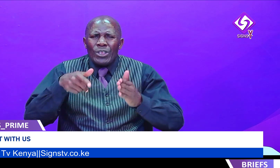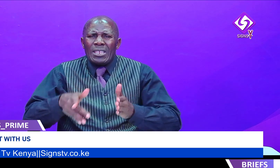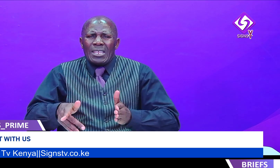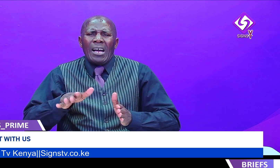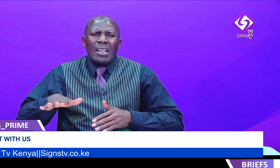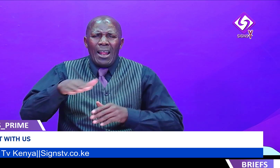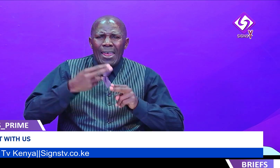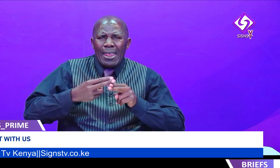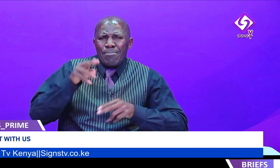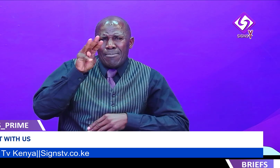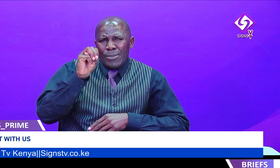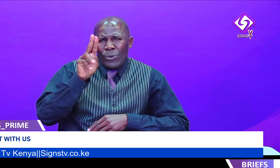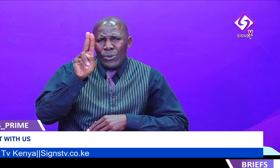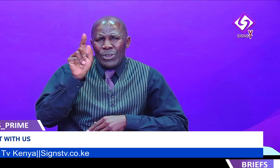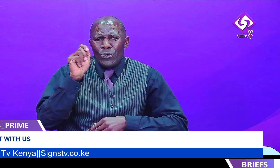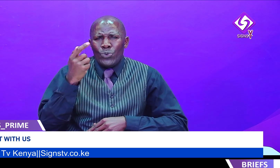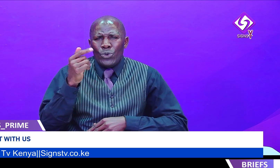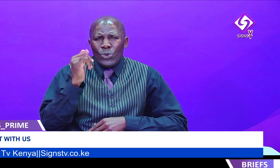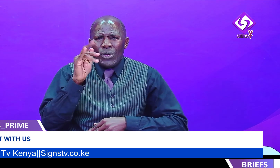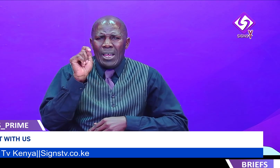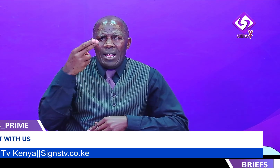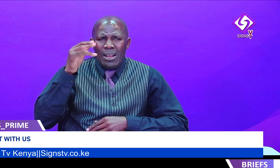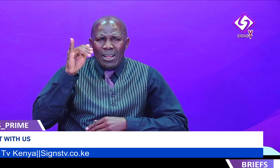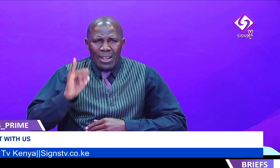wing at Mutithi Hospital.